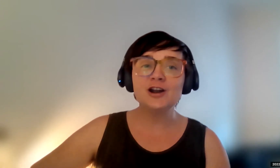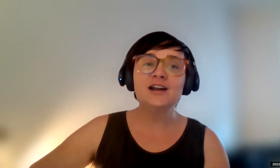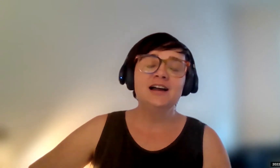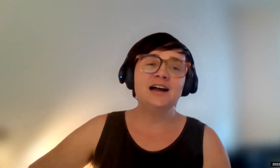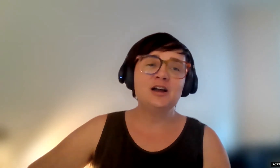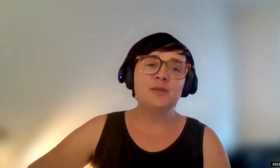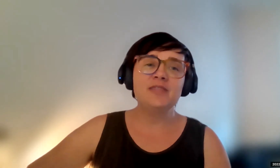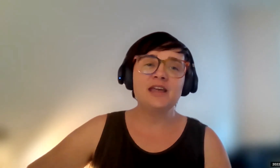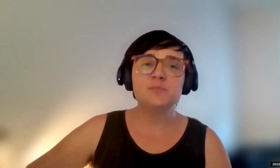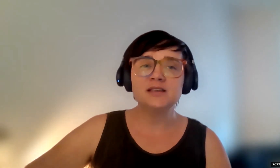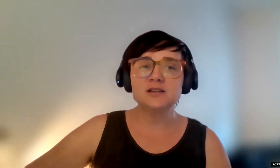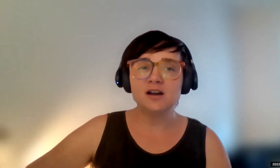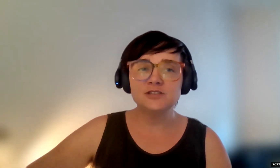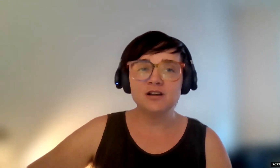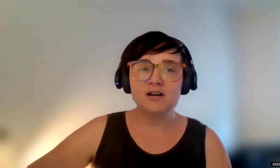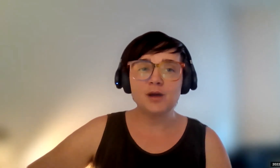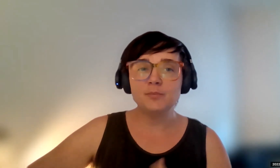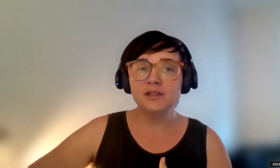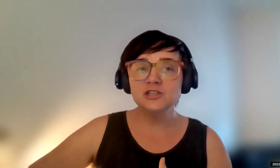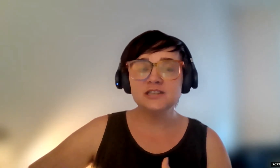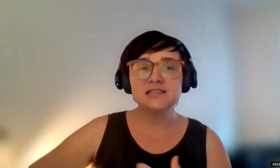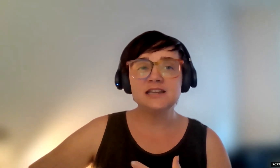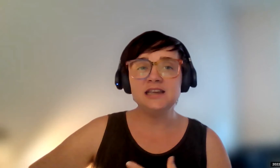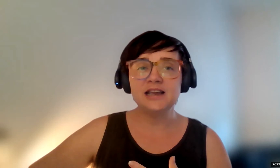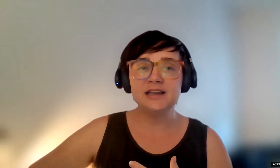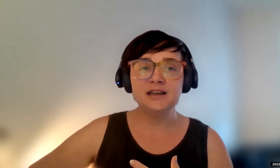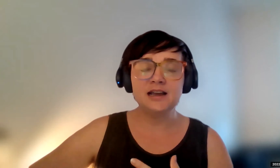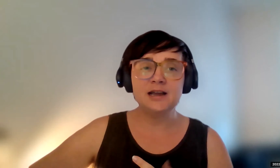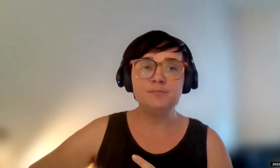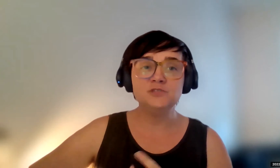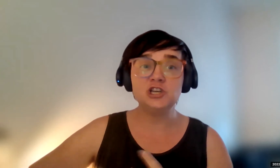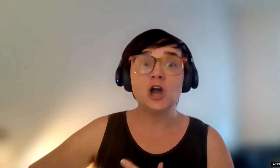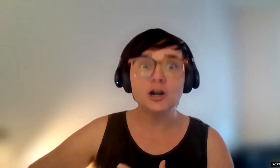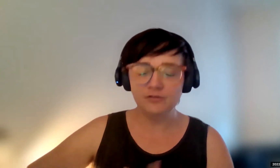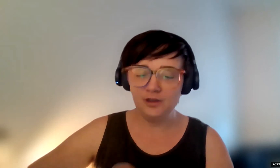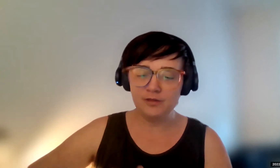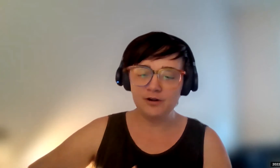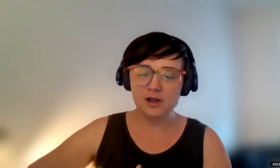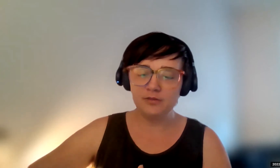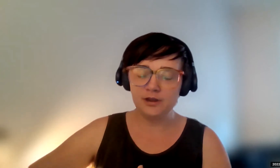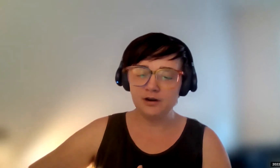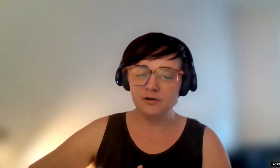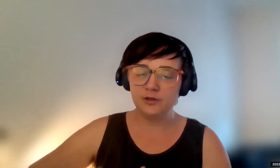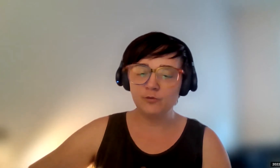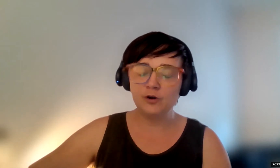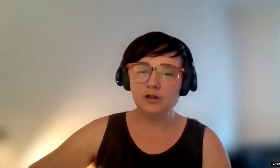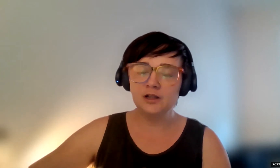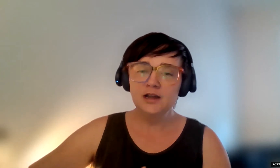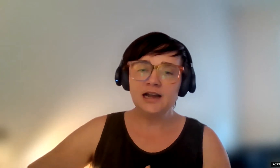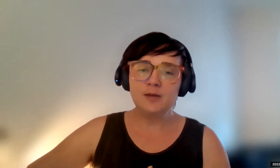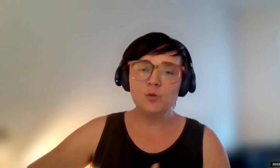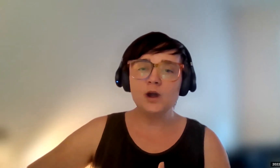large they are, and that's based often on population density and geography, whether or not